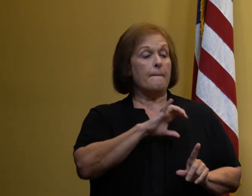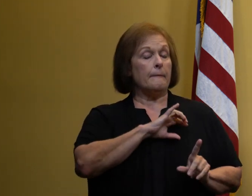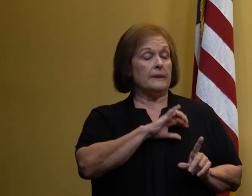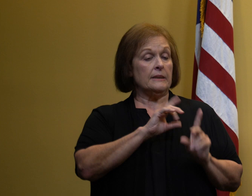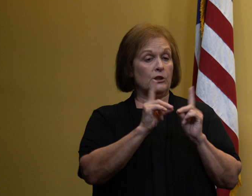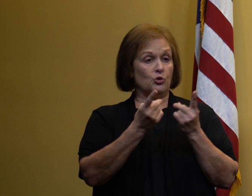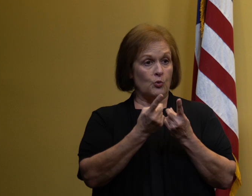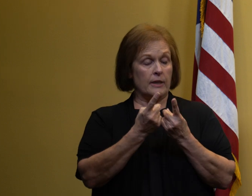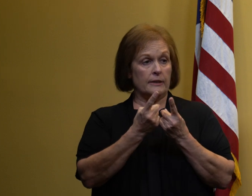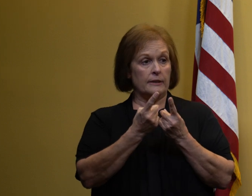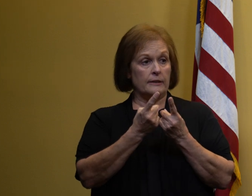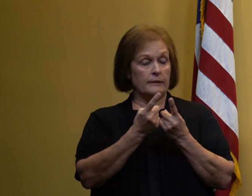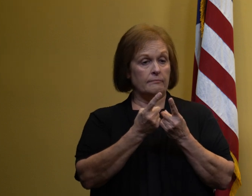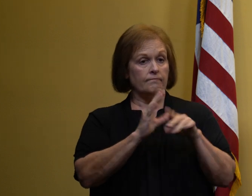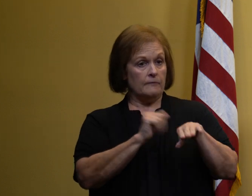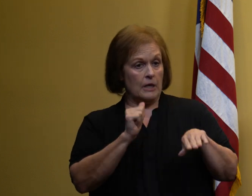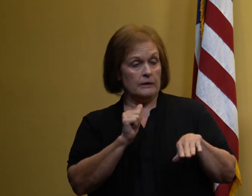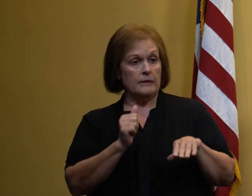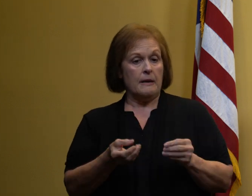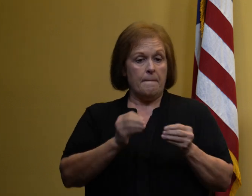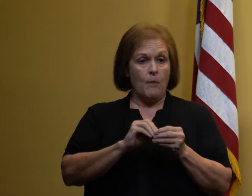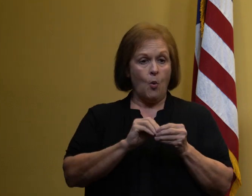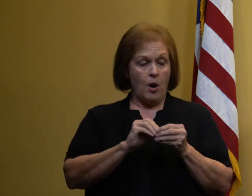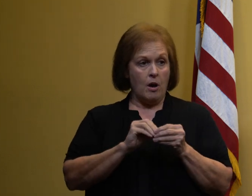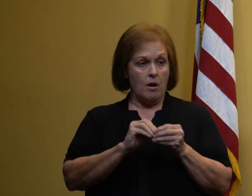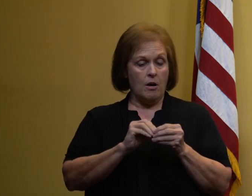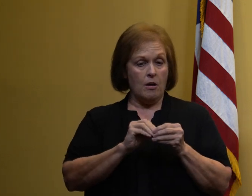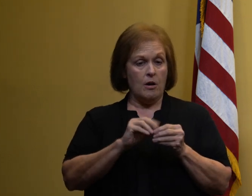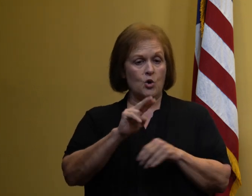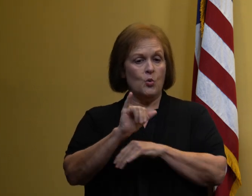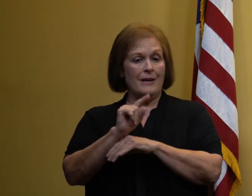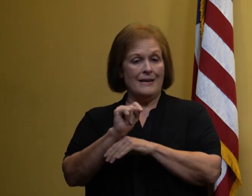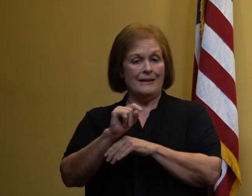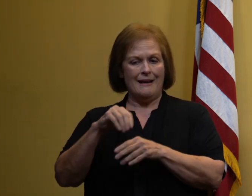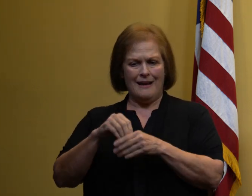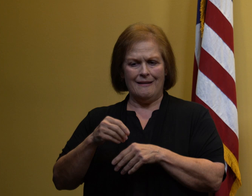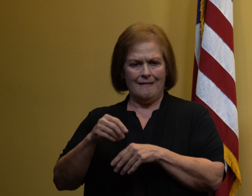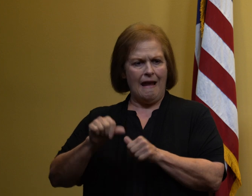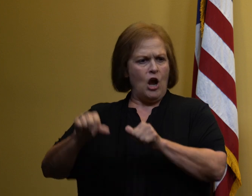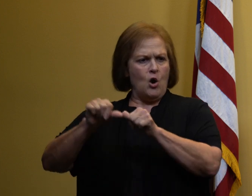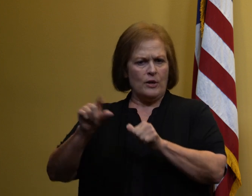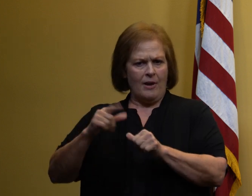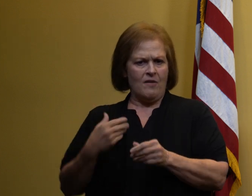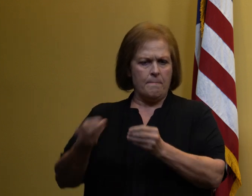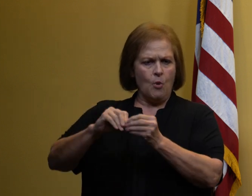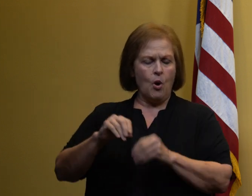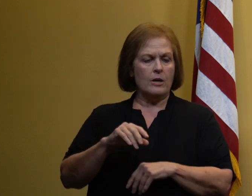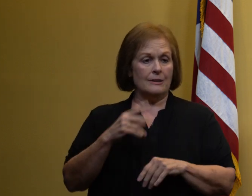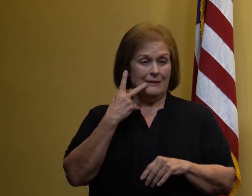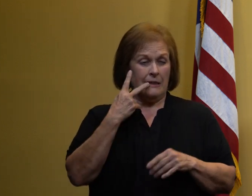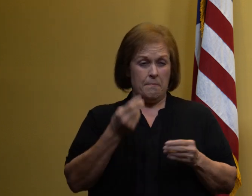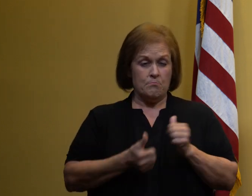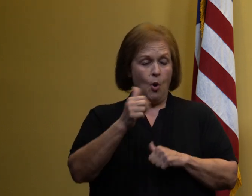districts, deployed additional units in high concentrated areas, again, along North Claiborne, where we see